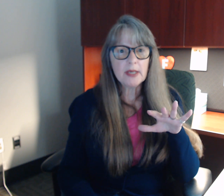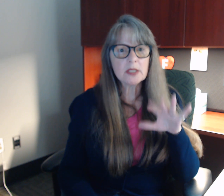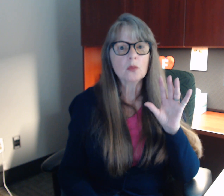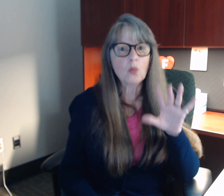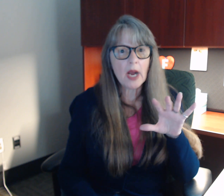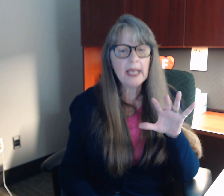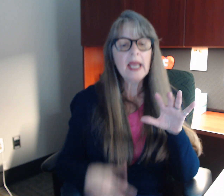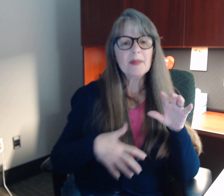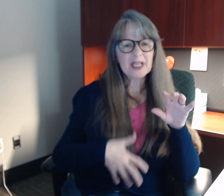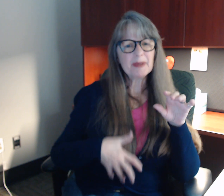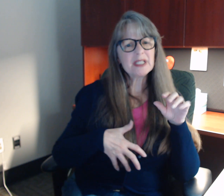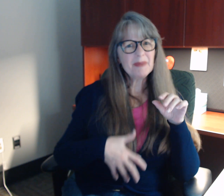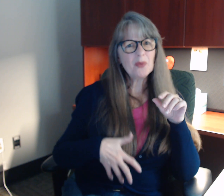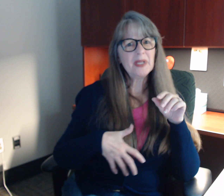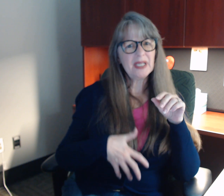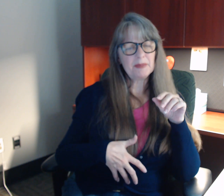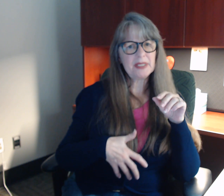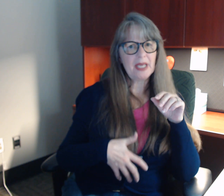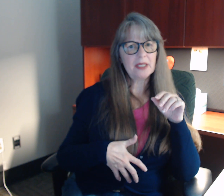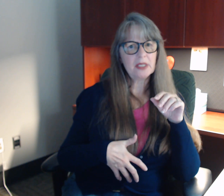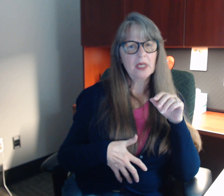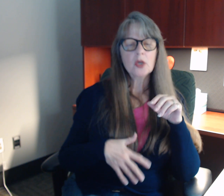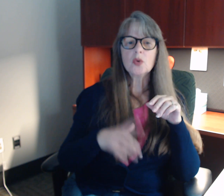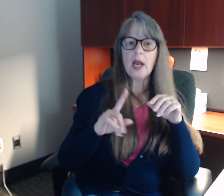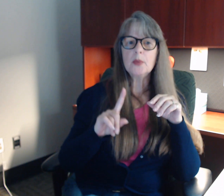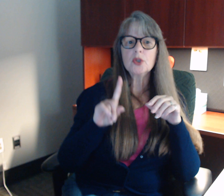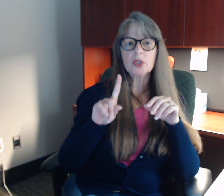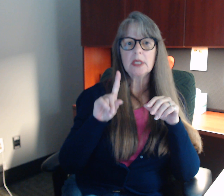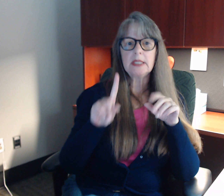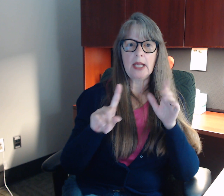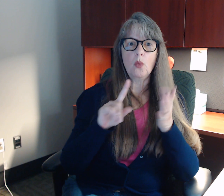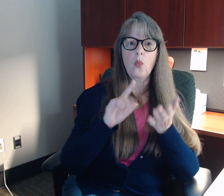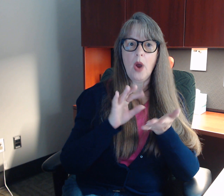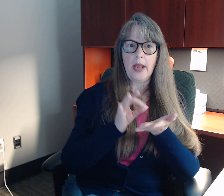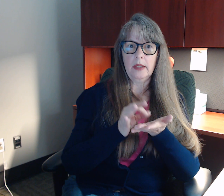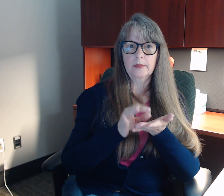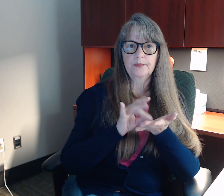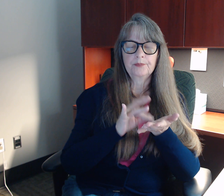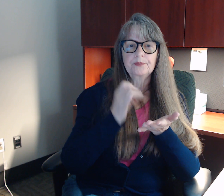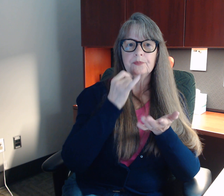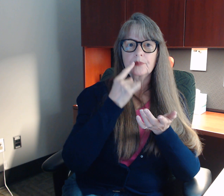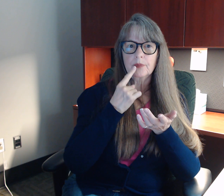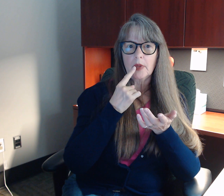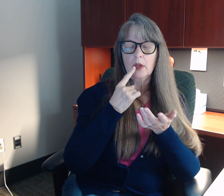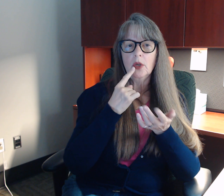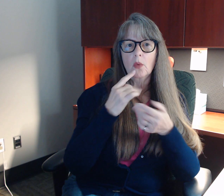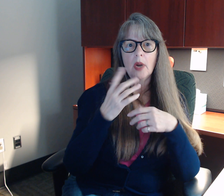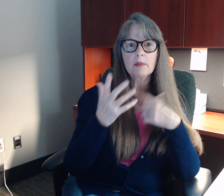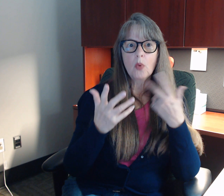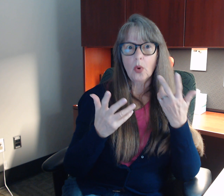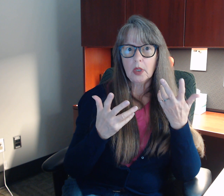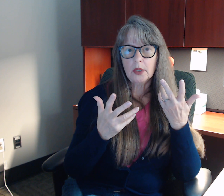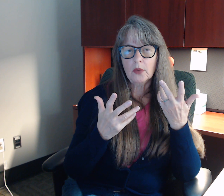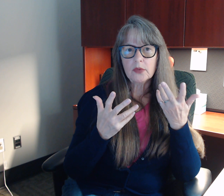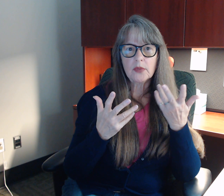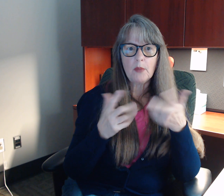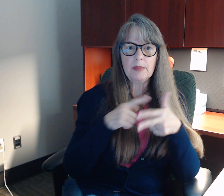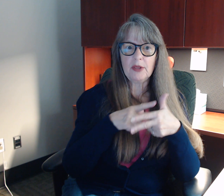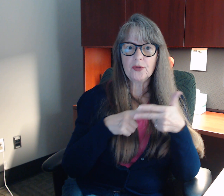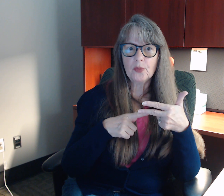medicine. Why? Because my stomach would get upset. So I was just going to take one, one more, so that would be